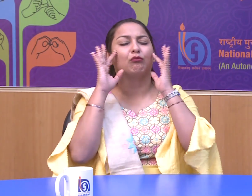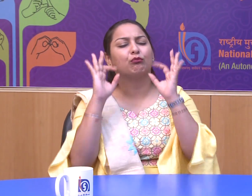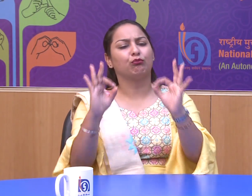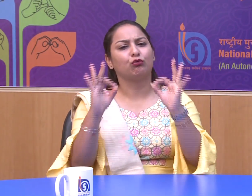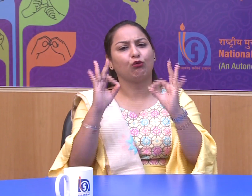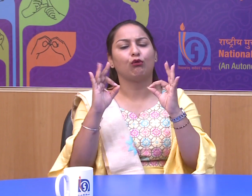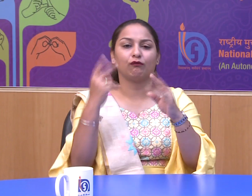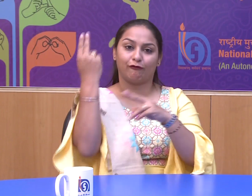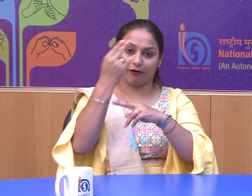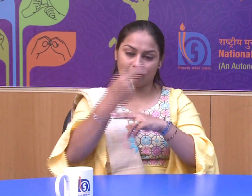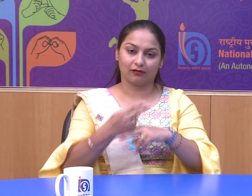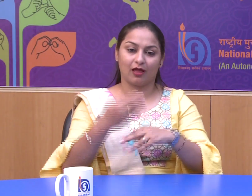designs on odhnis,